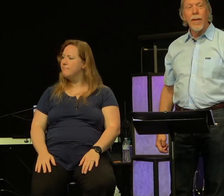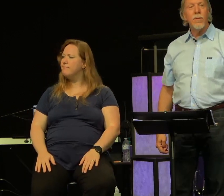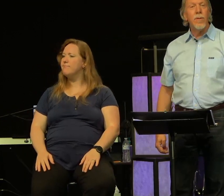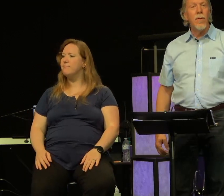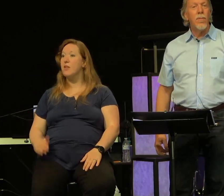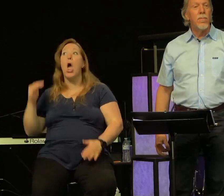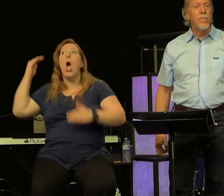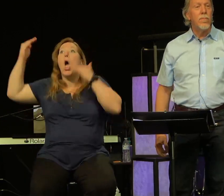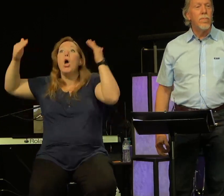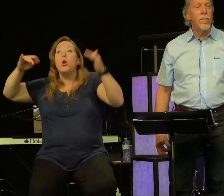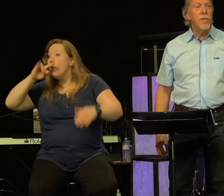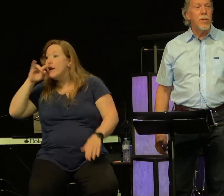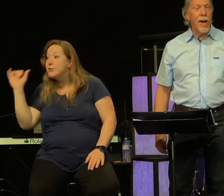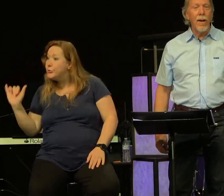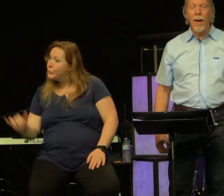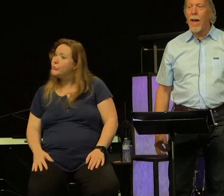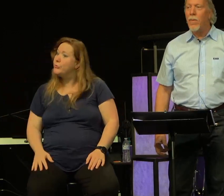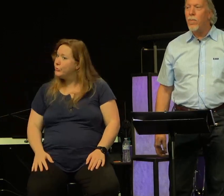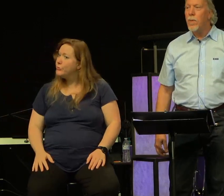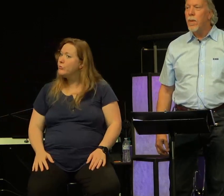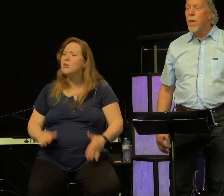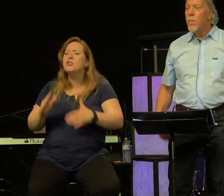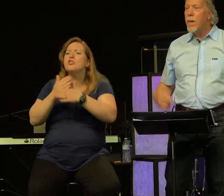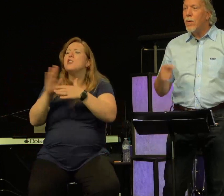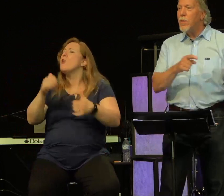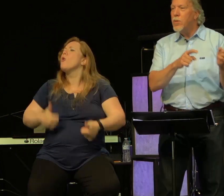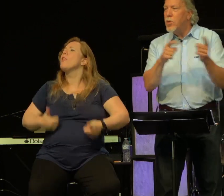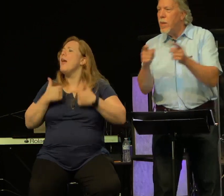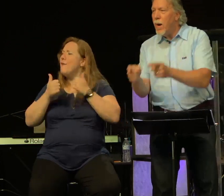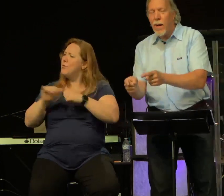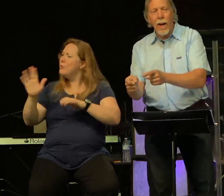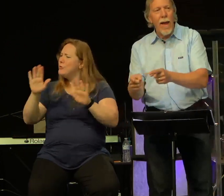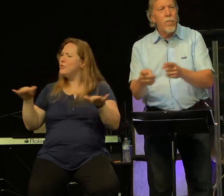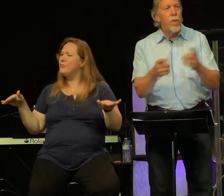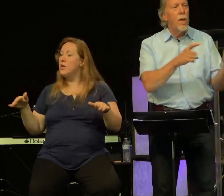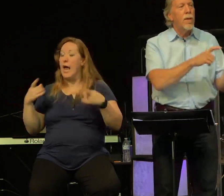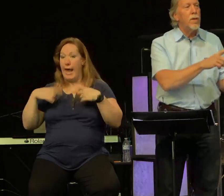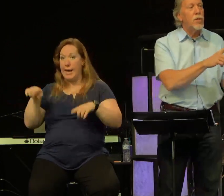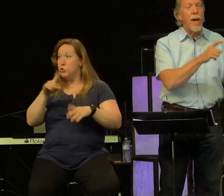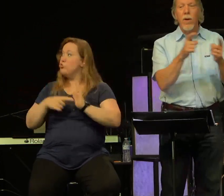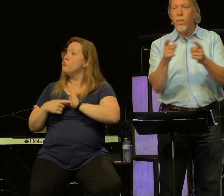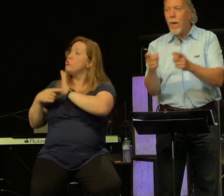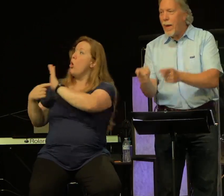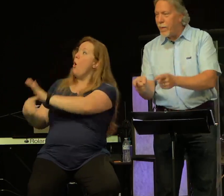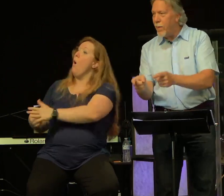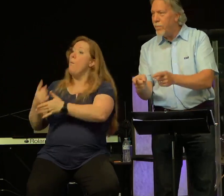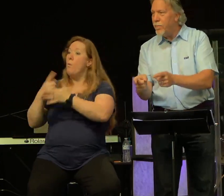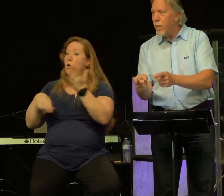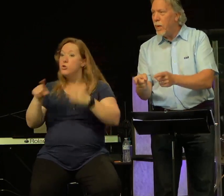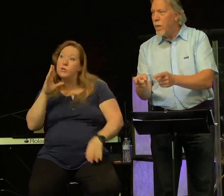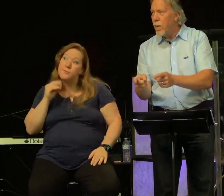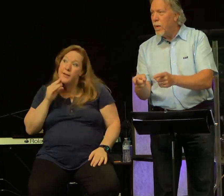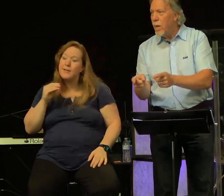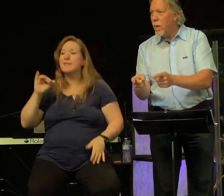Adult kids too. Share your life. Because as you share your life, you share your faith.